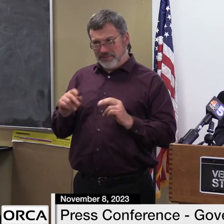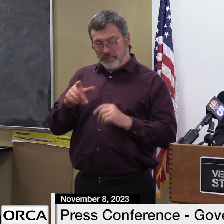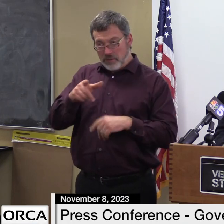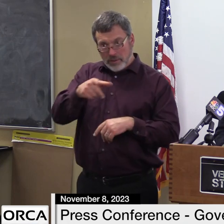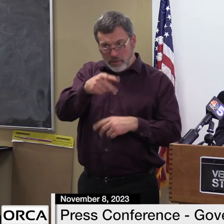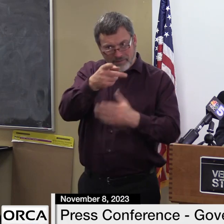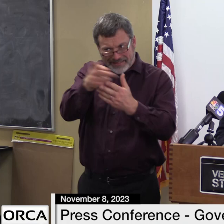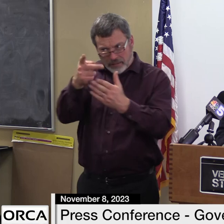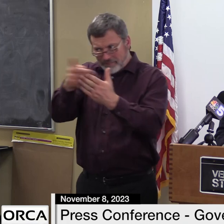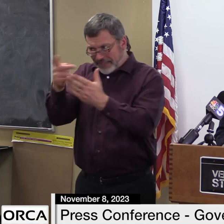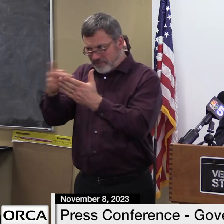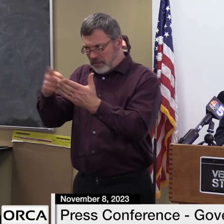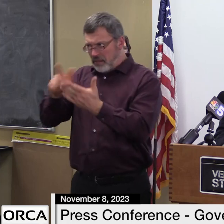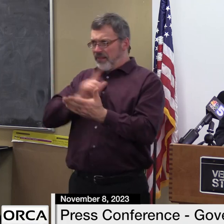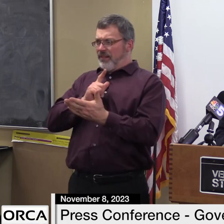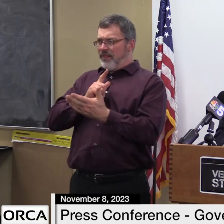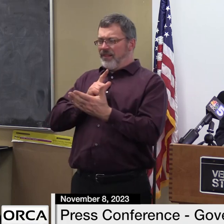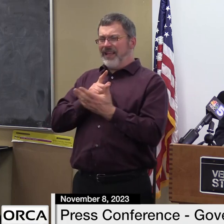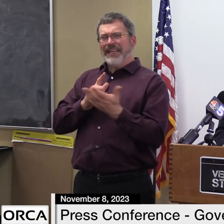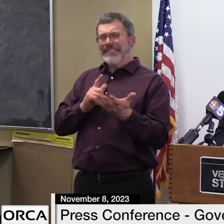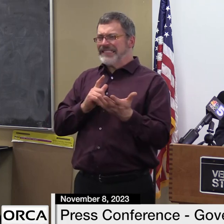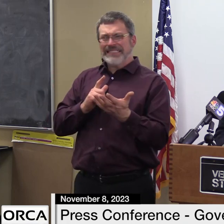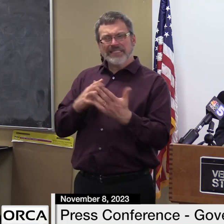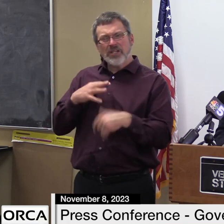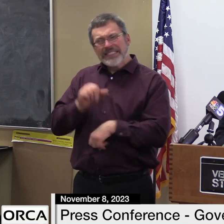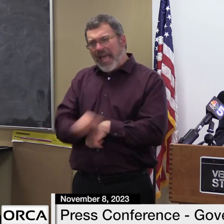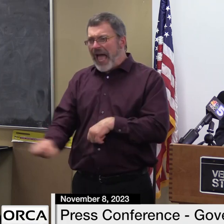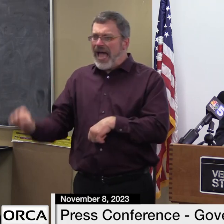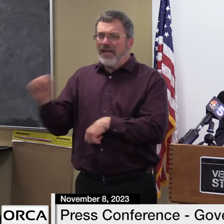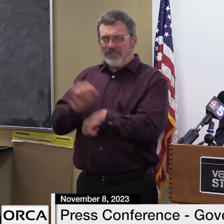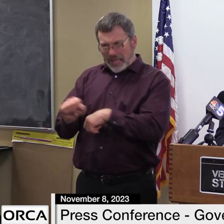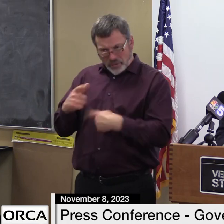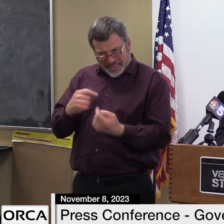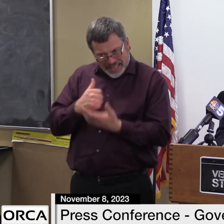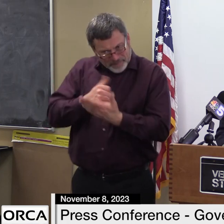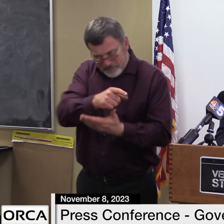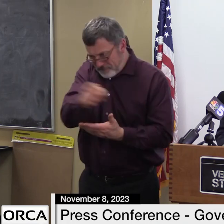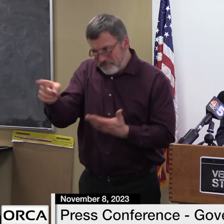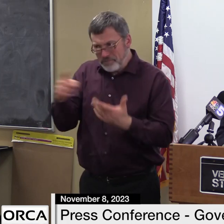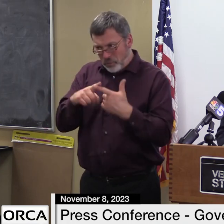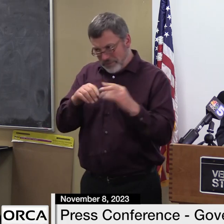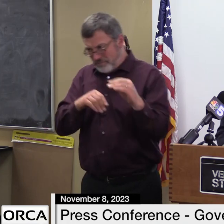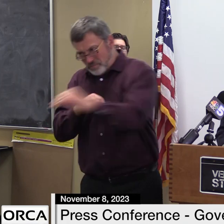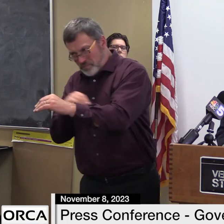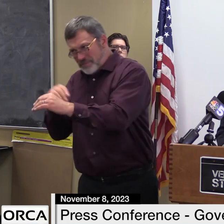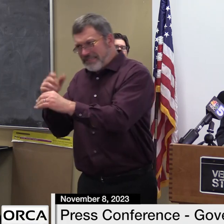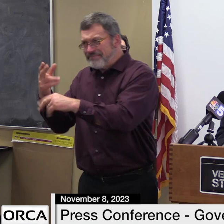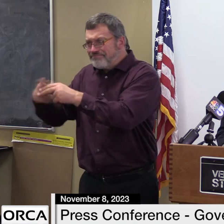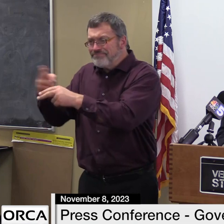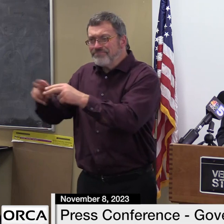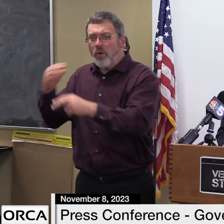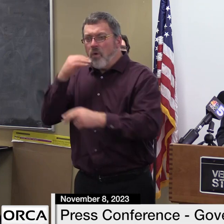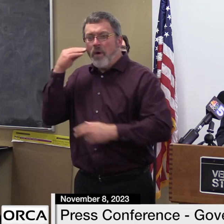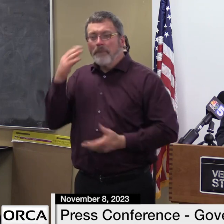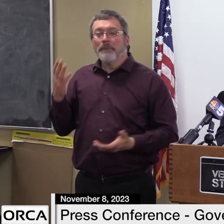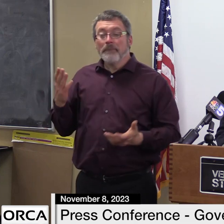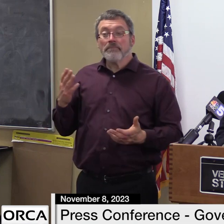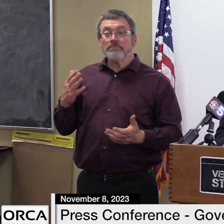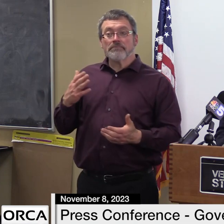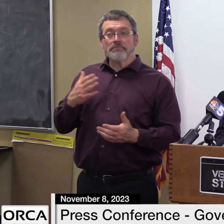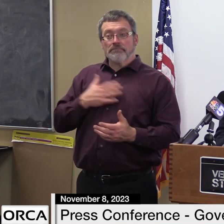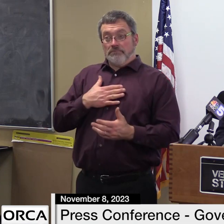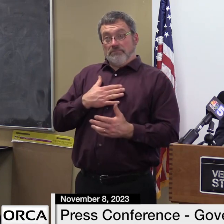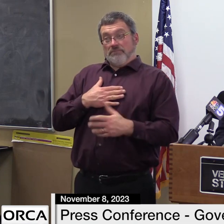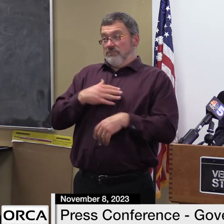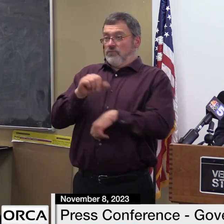single day trying to help as many people as possible in their time of need. The work for us never stops. We've been trying to address